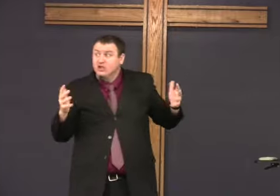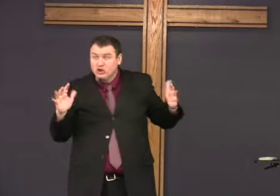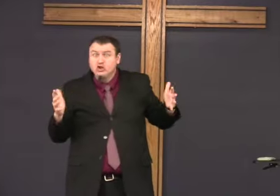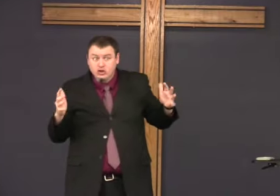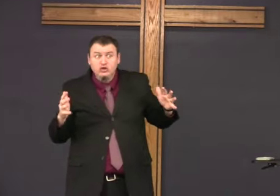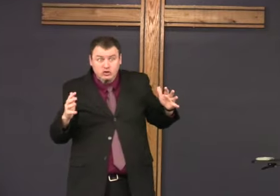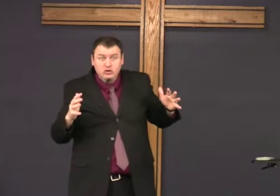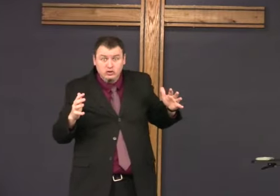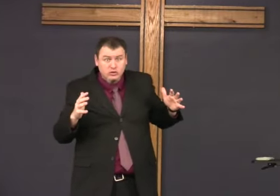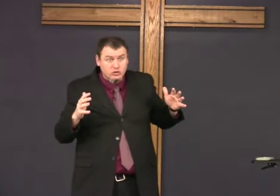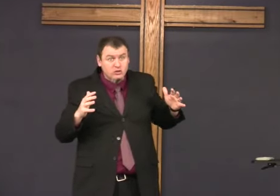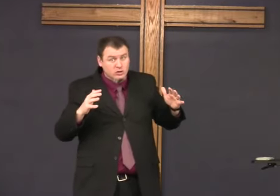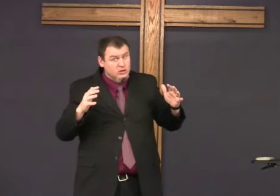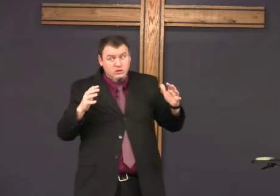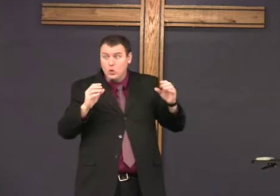They're almost finished.